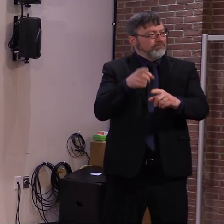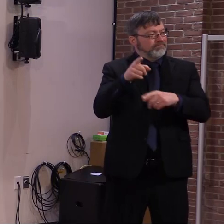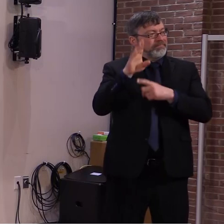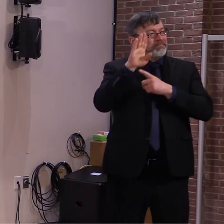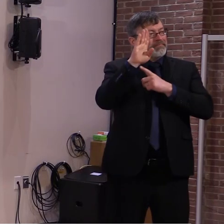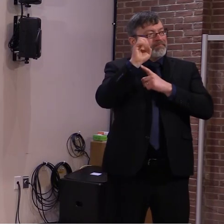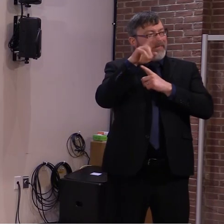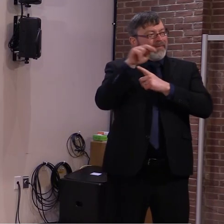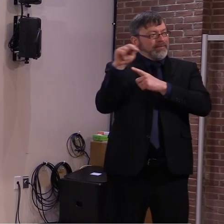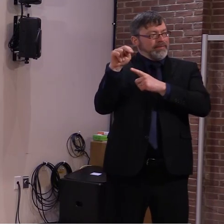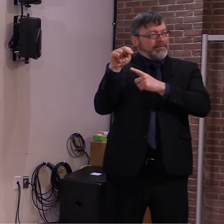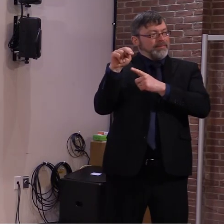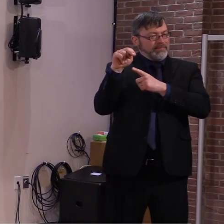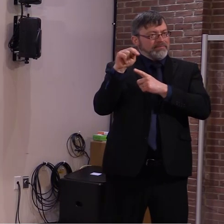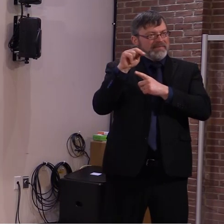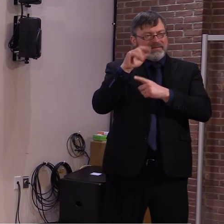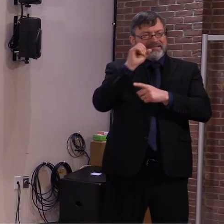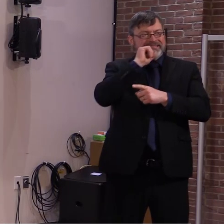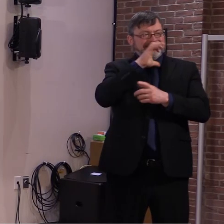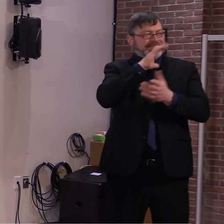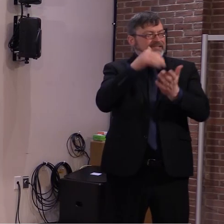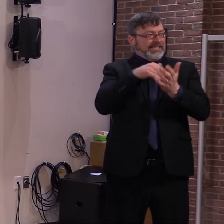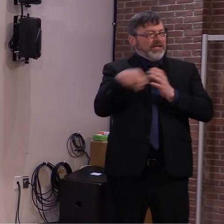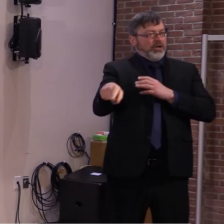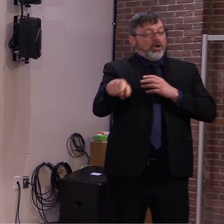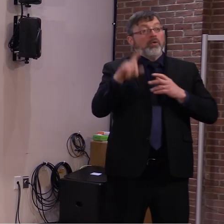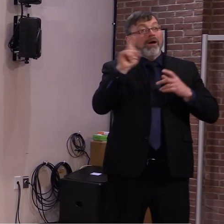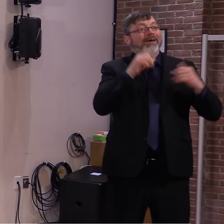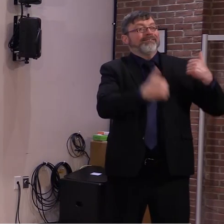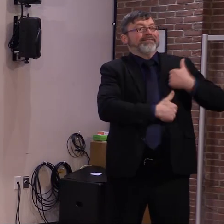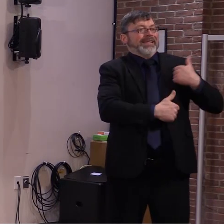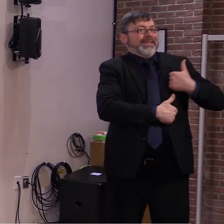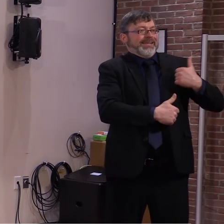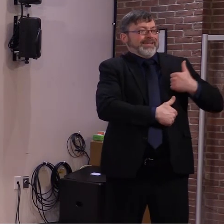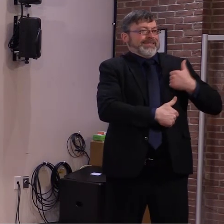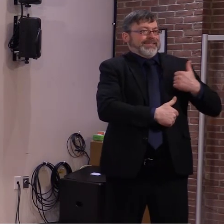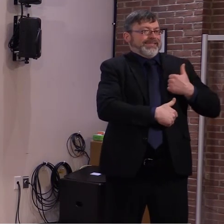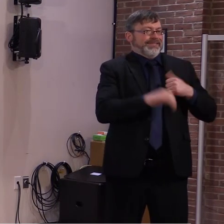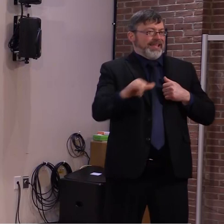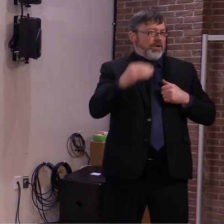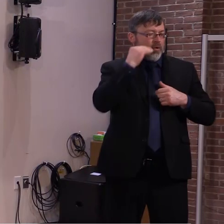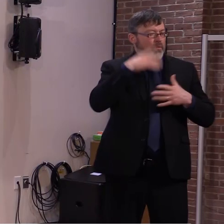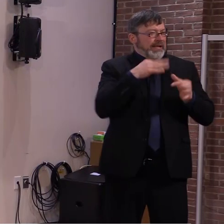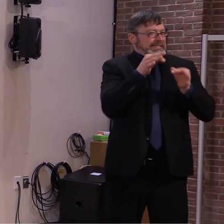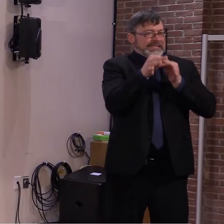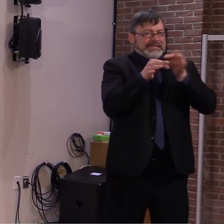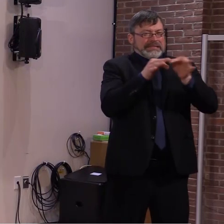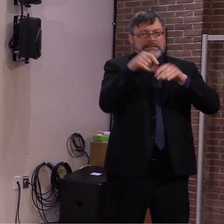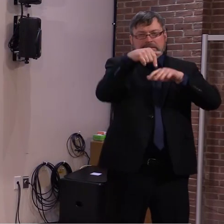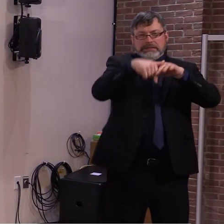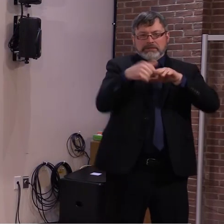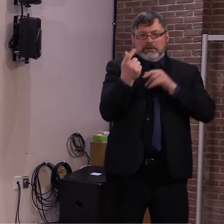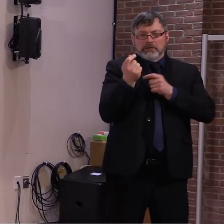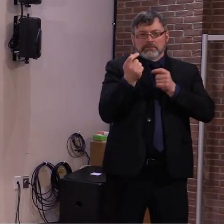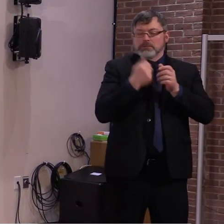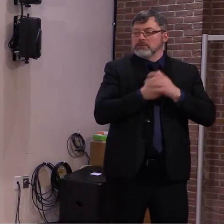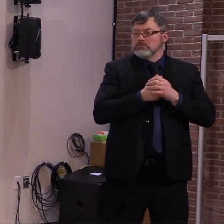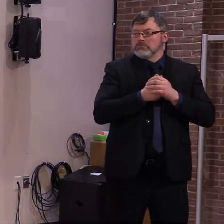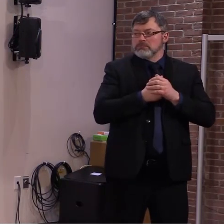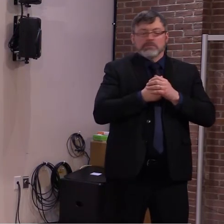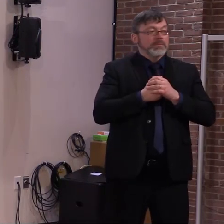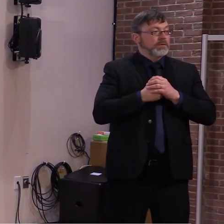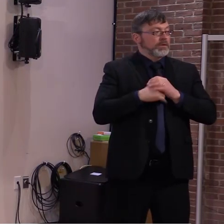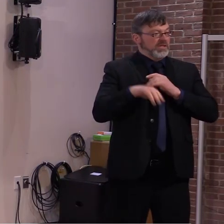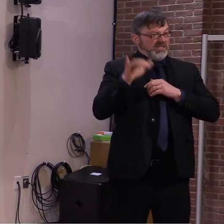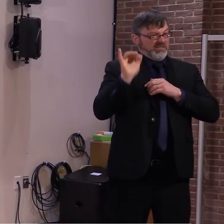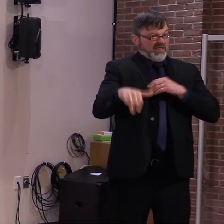been reported at the Vermont Veterans Home in Bennington. Some family members of residents at the Veterans